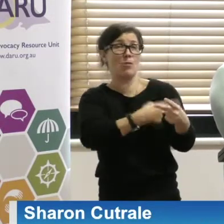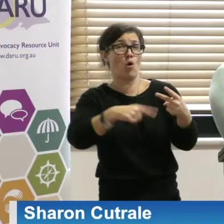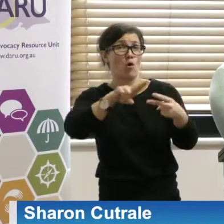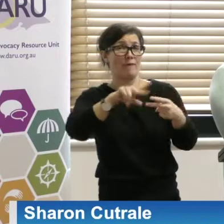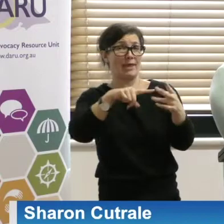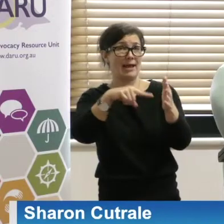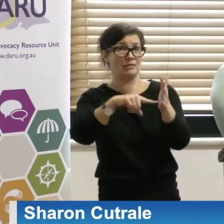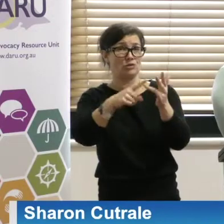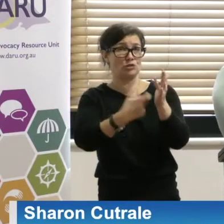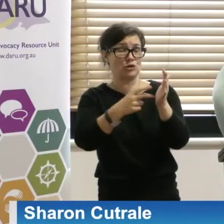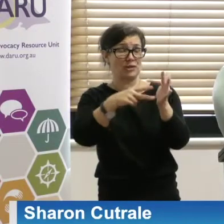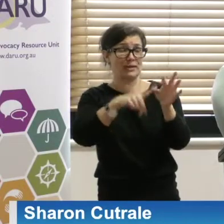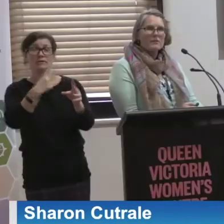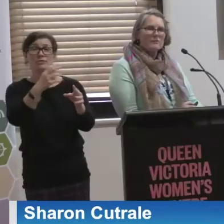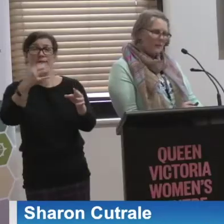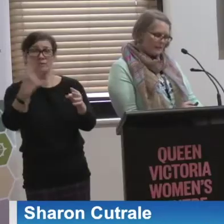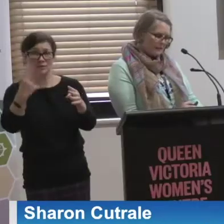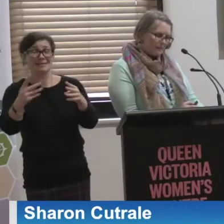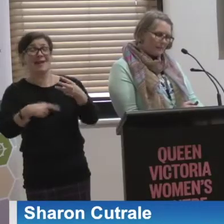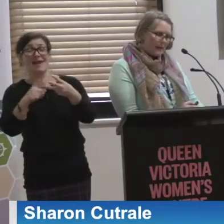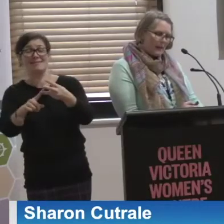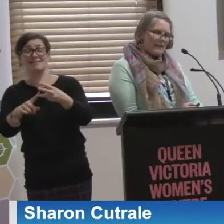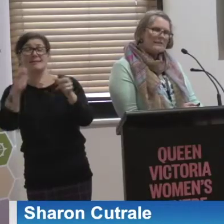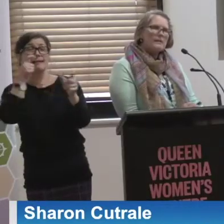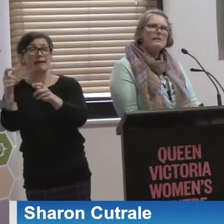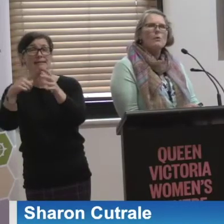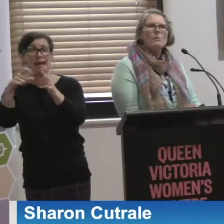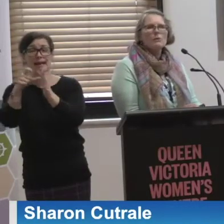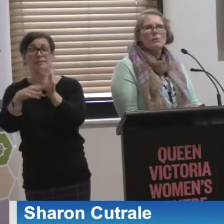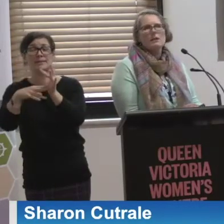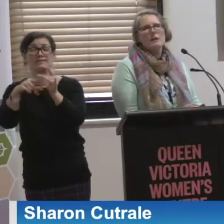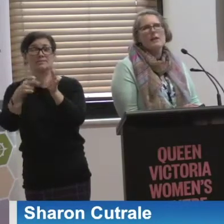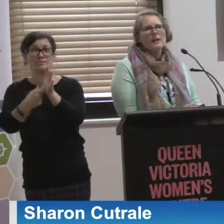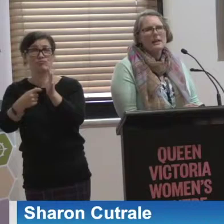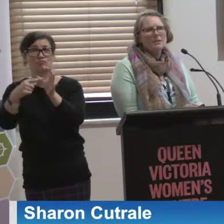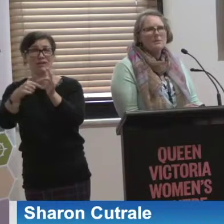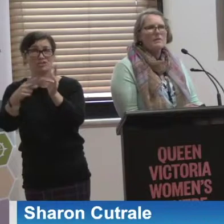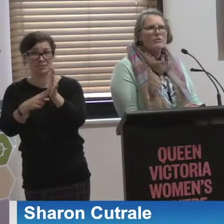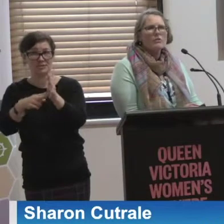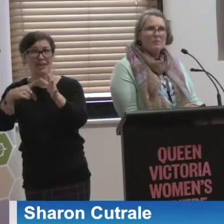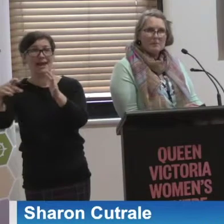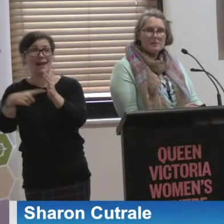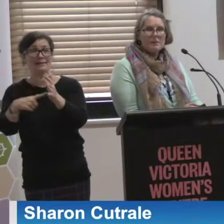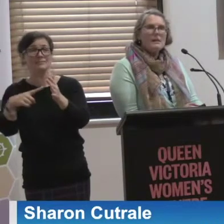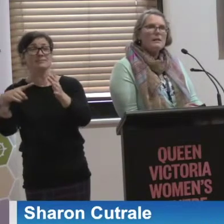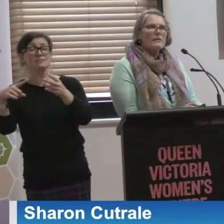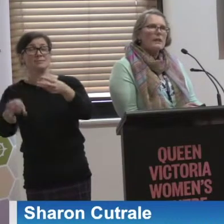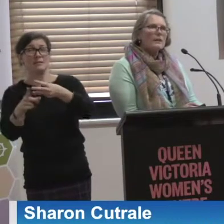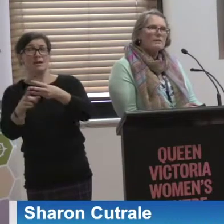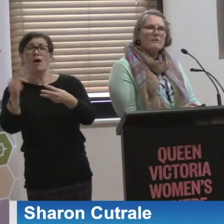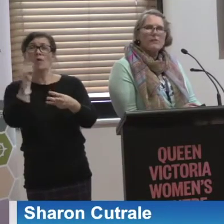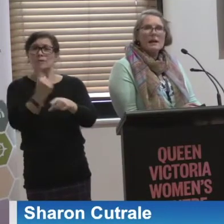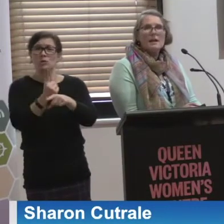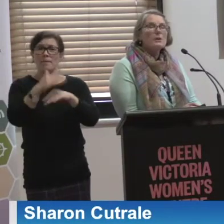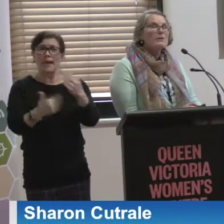will be talking about the Guardianship Administration Act of 1986. I won't be talking about the Guardianship Administration Bill that's